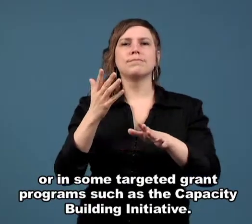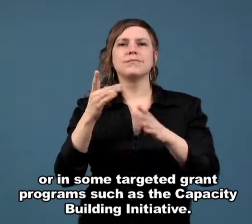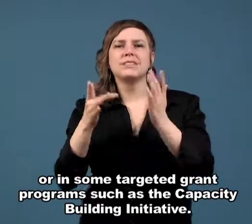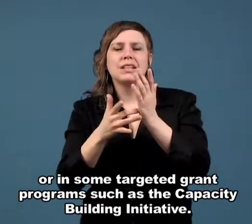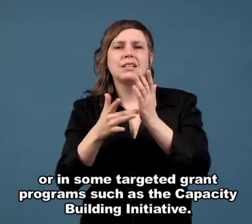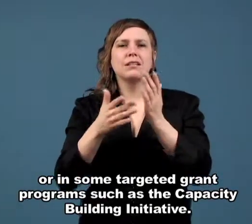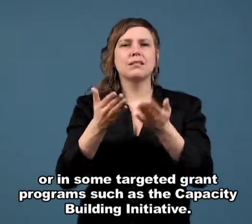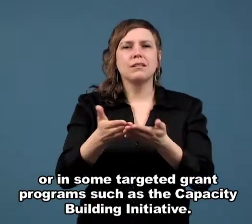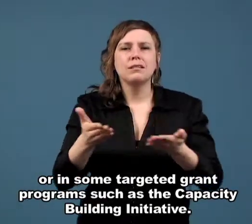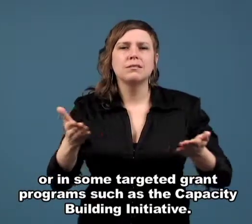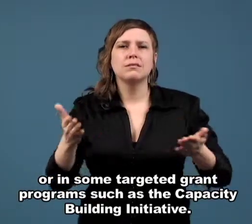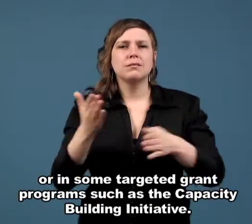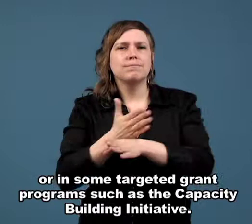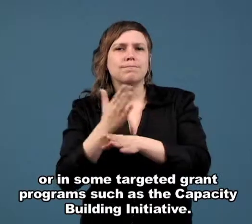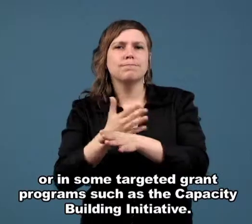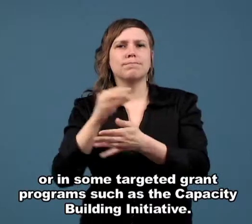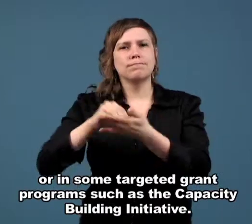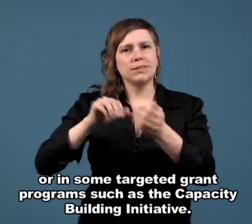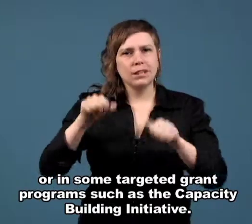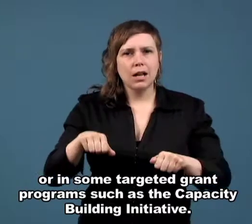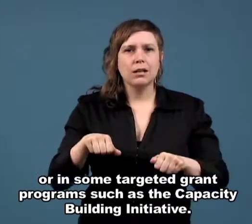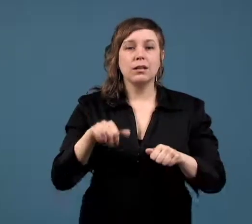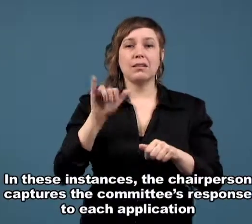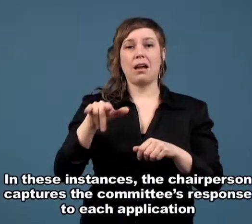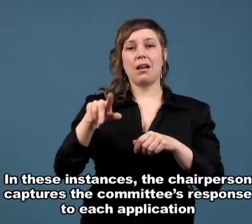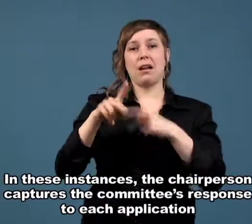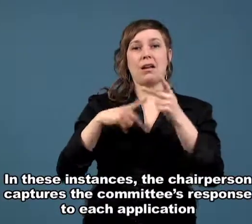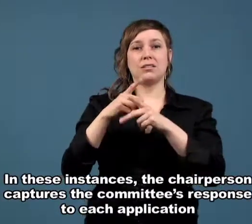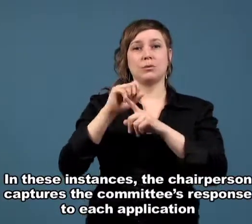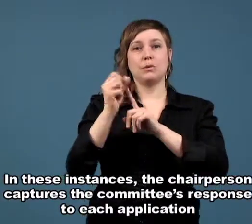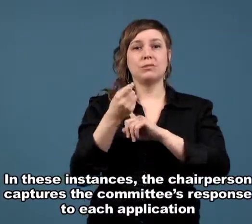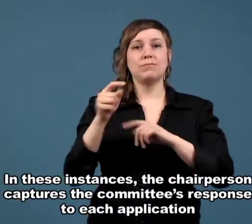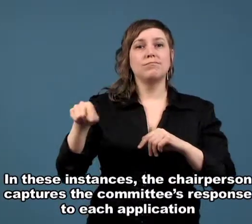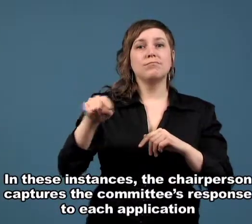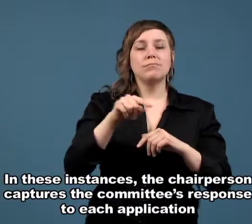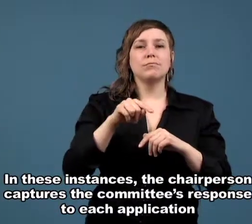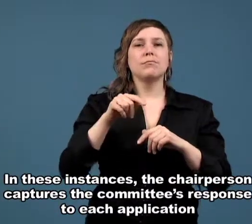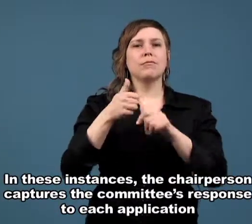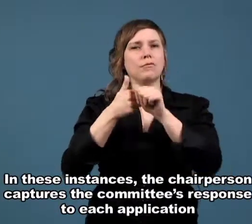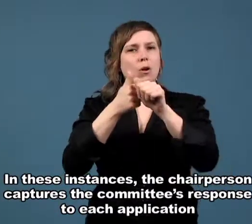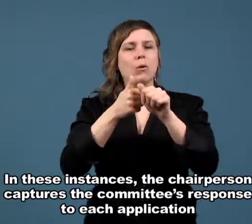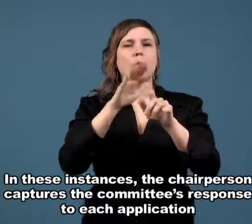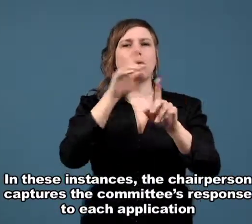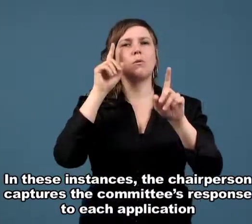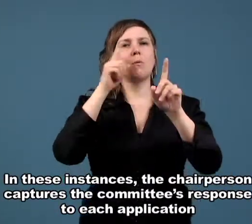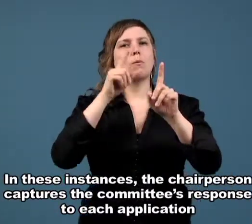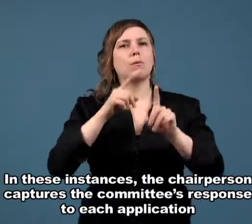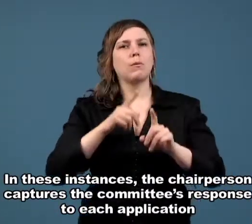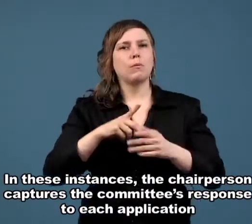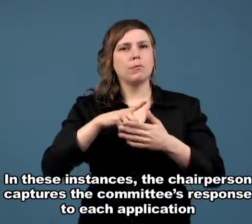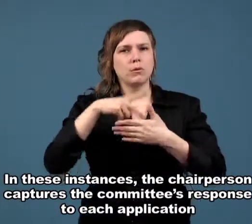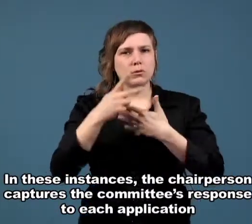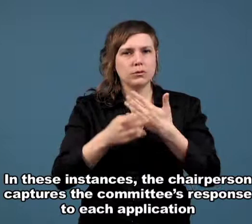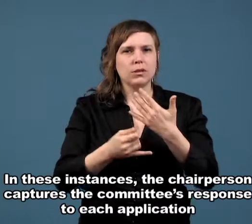Capacity Building Initiative. In these instances, the chairperson captures the committee's response to